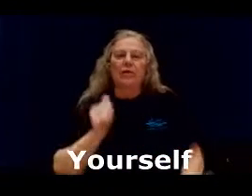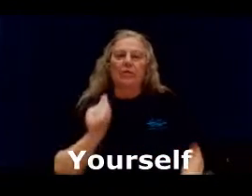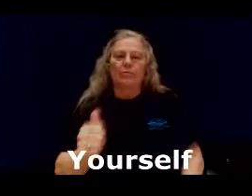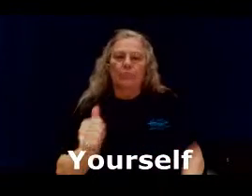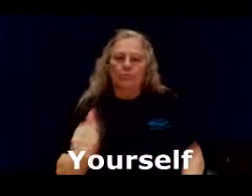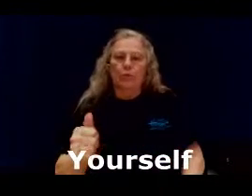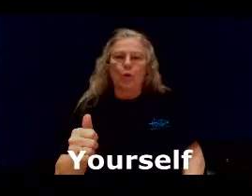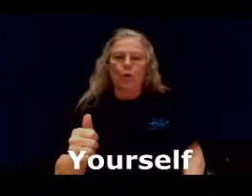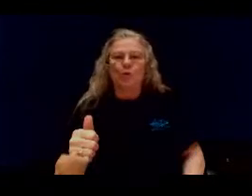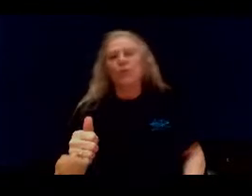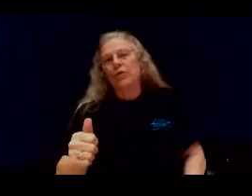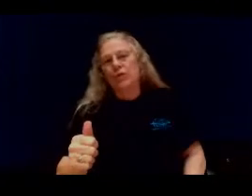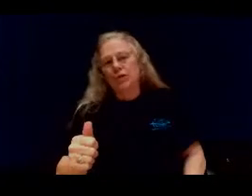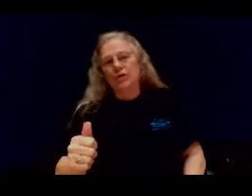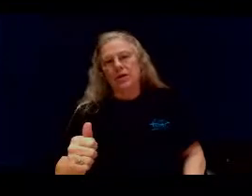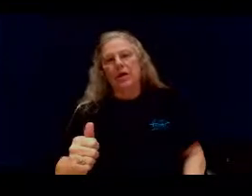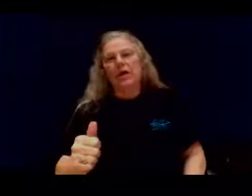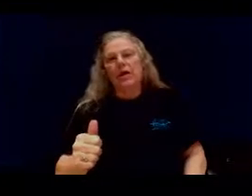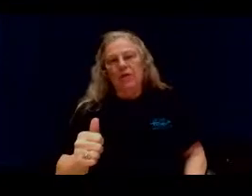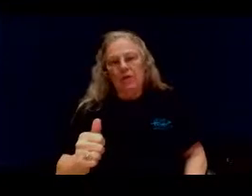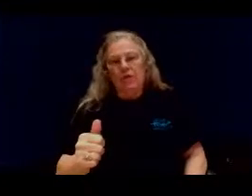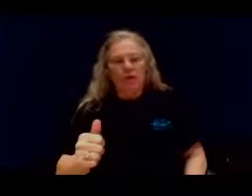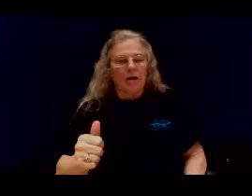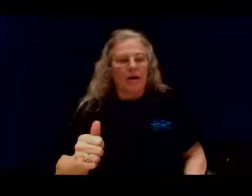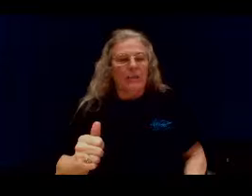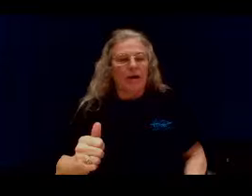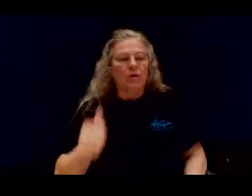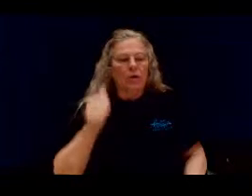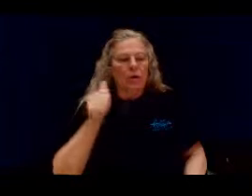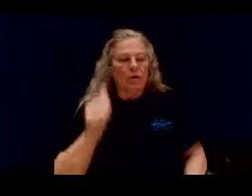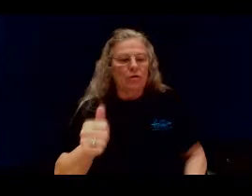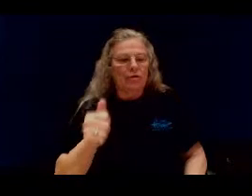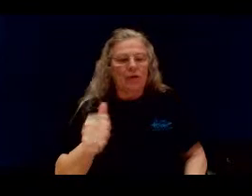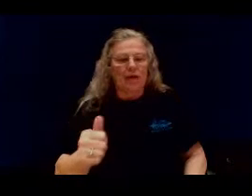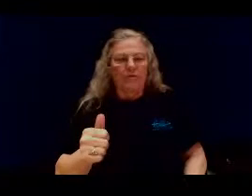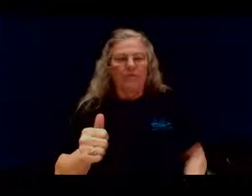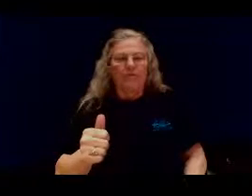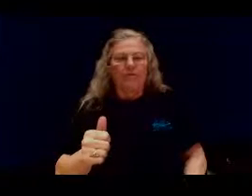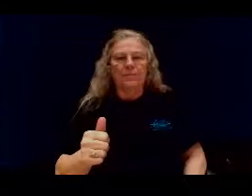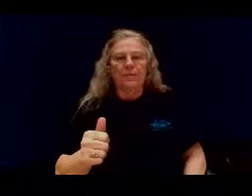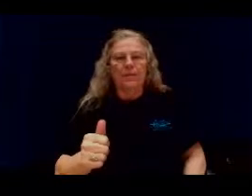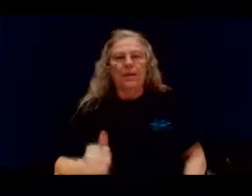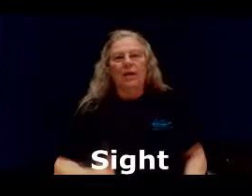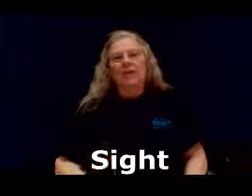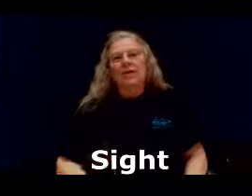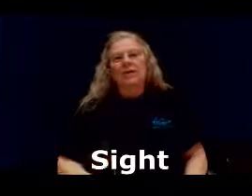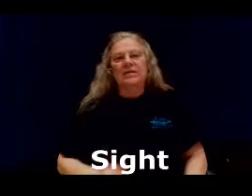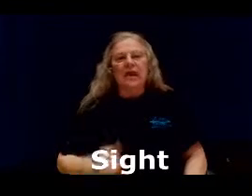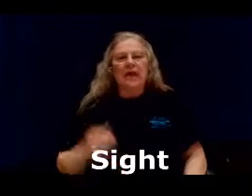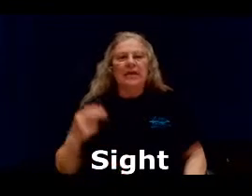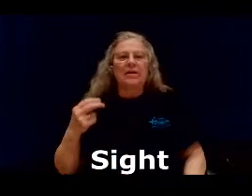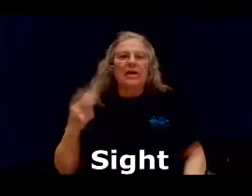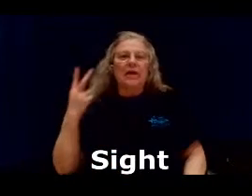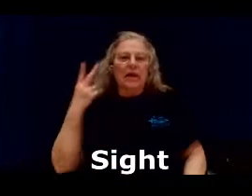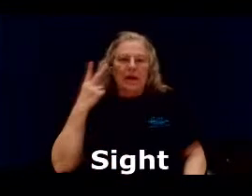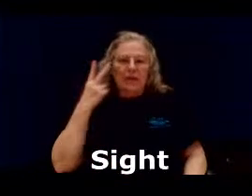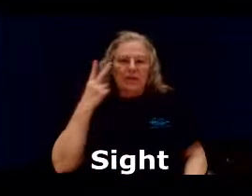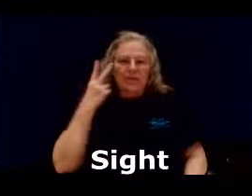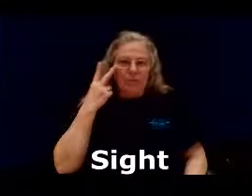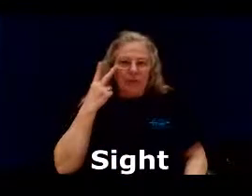thumb pointing toward the person that you're talking about, yourself. Sight, it comes from